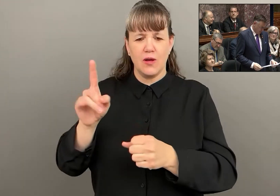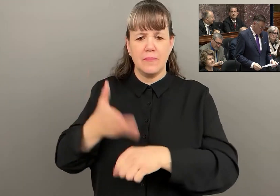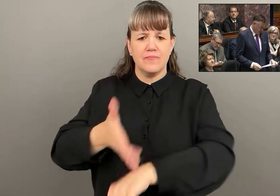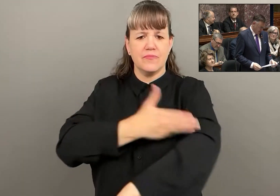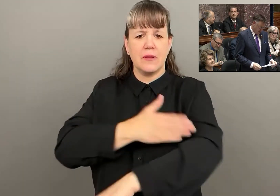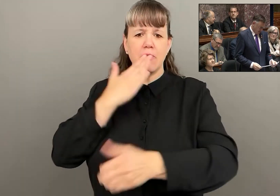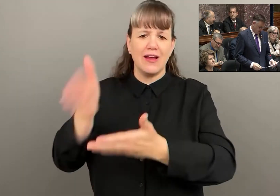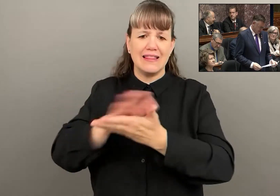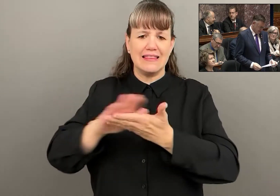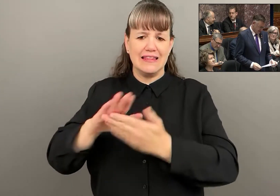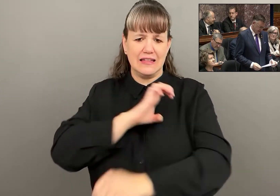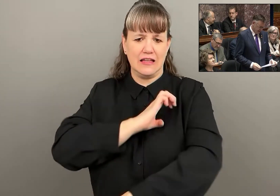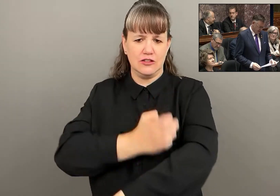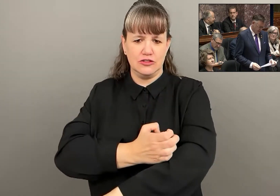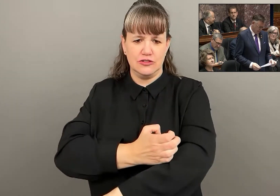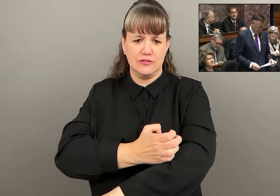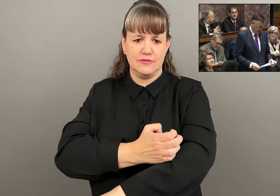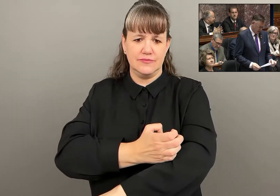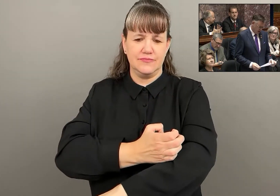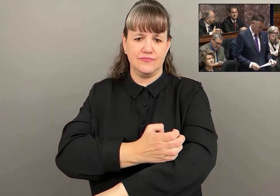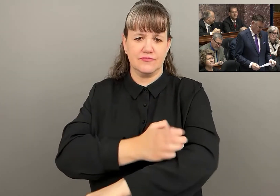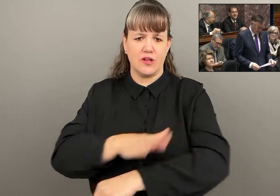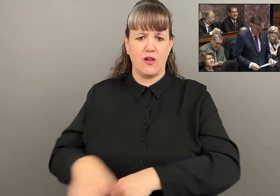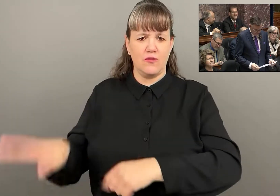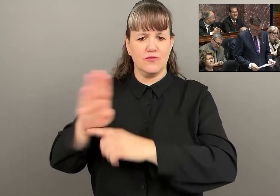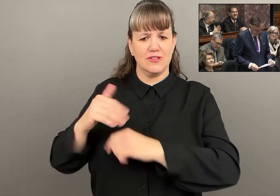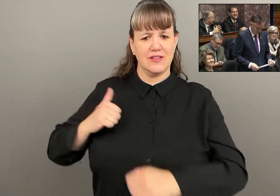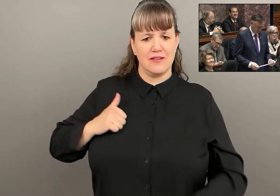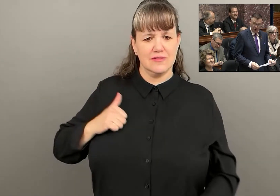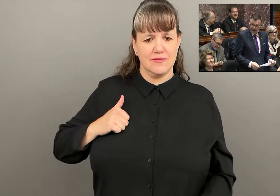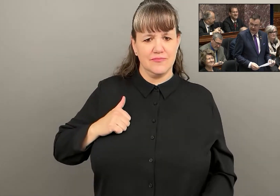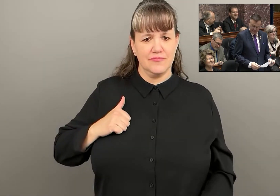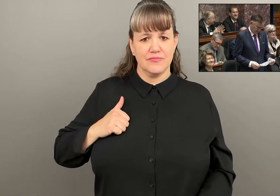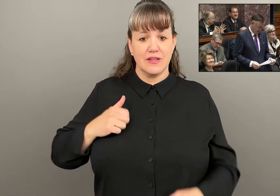Nicholas Pocard, Mrs. Leah Mikalopoulos,